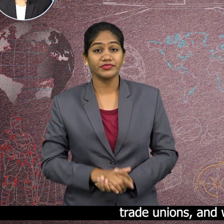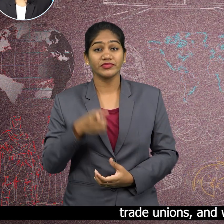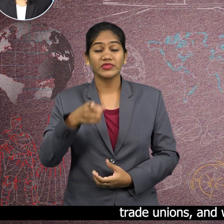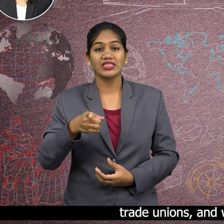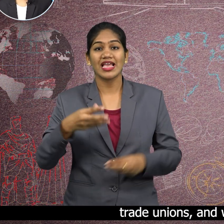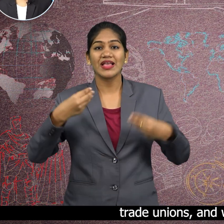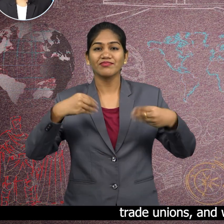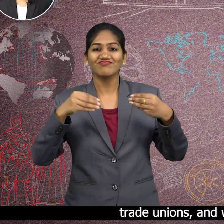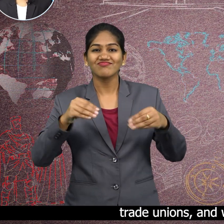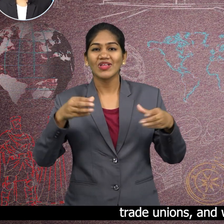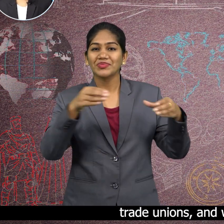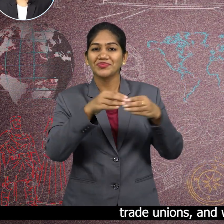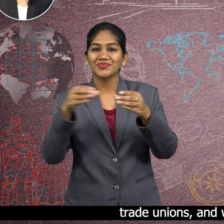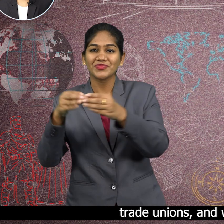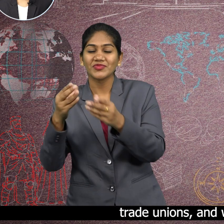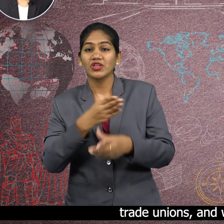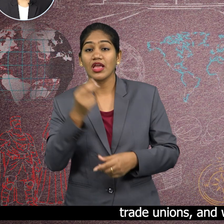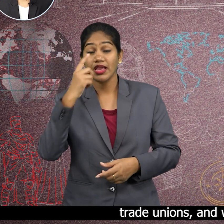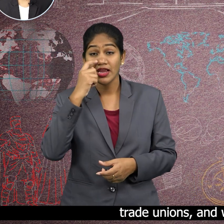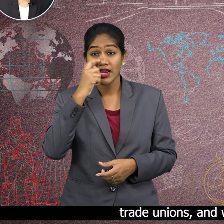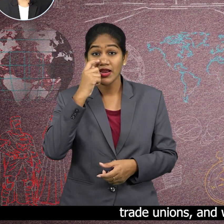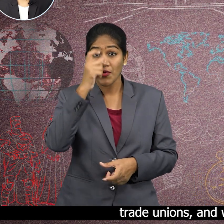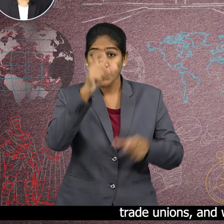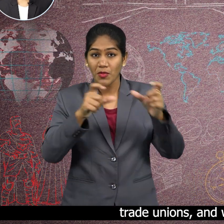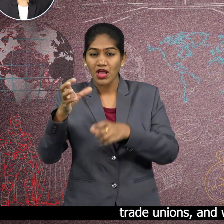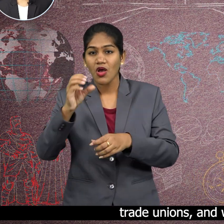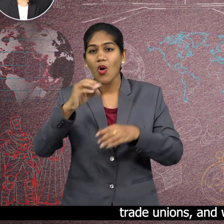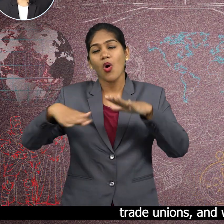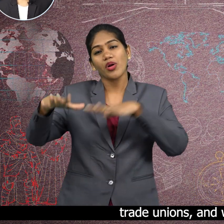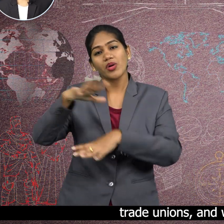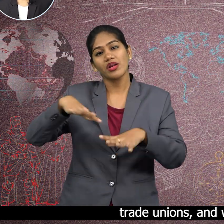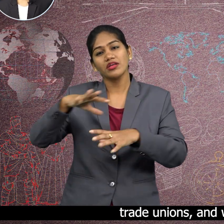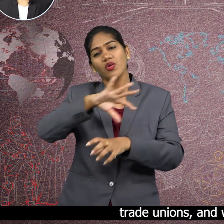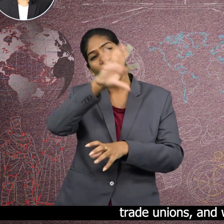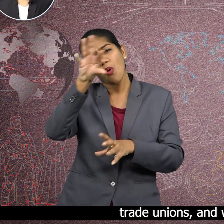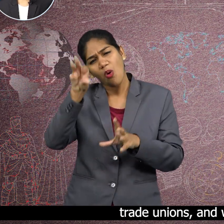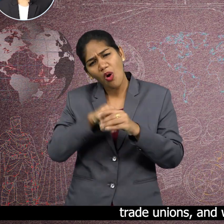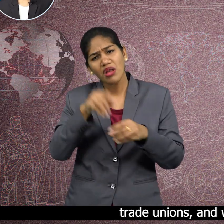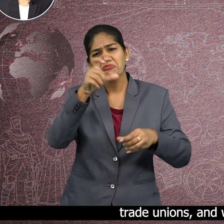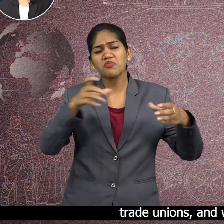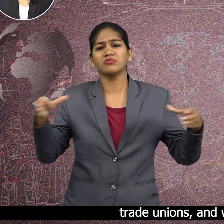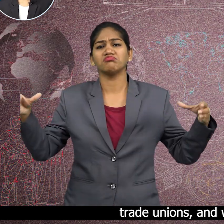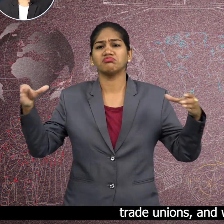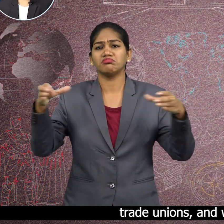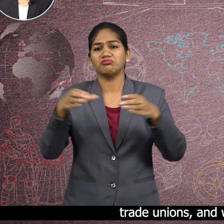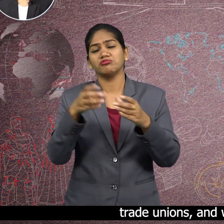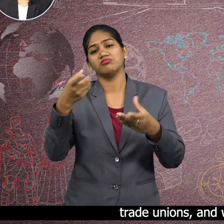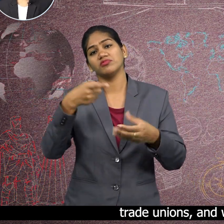trade unions, and women's organizations.